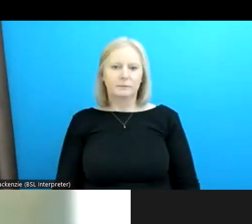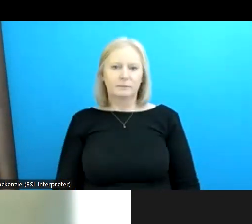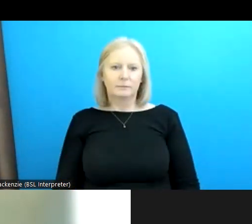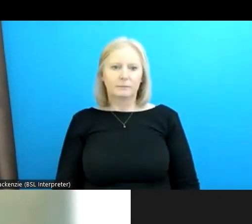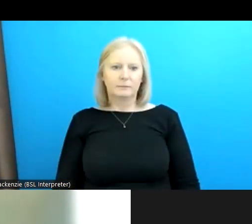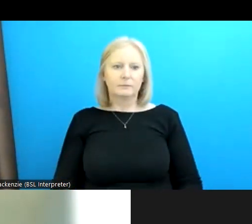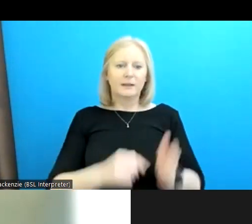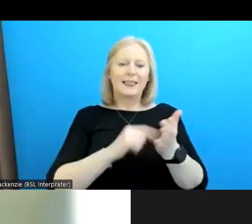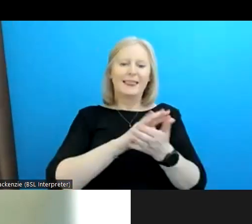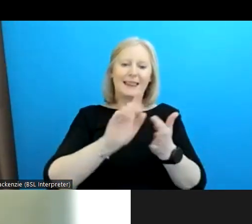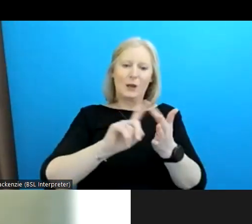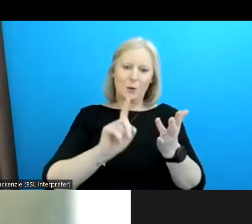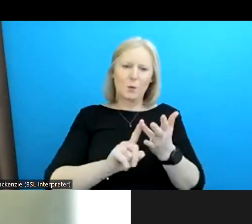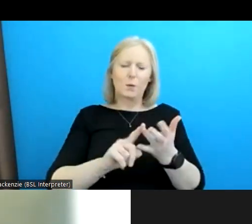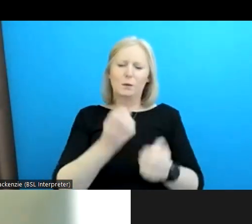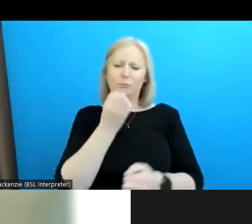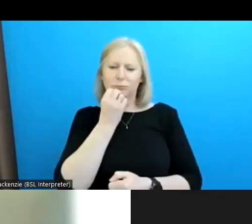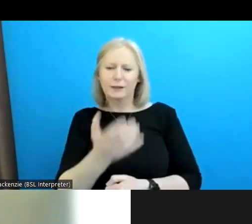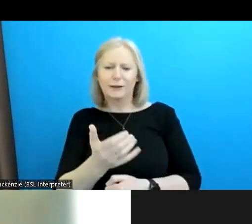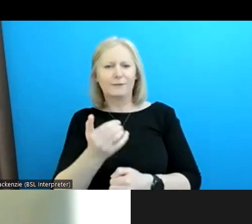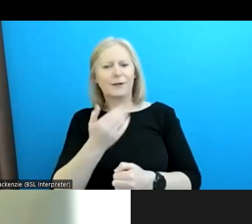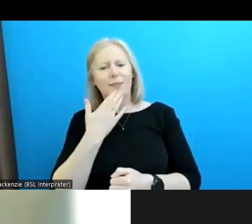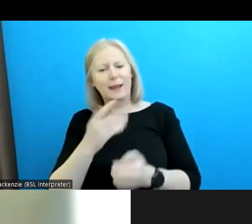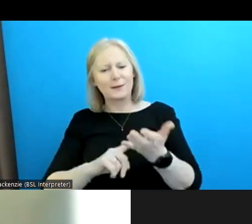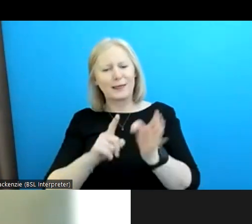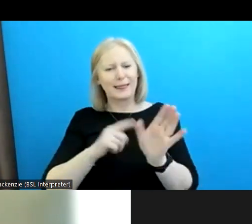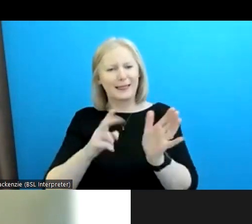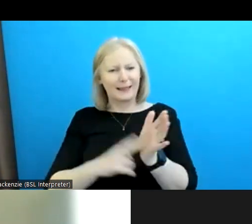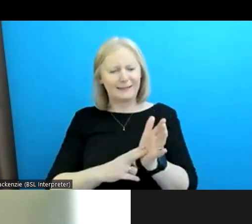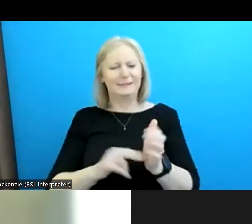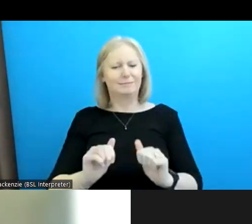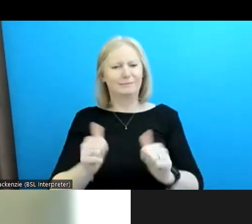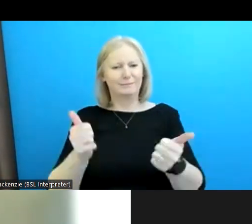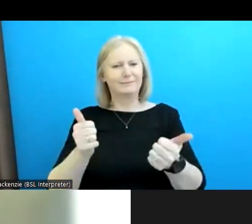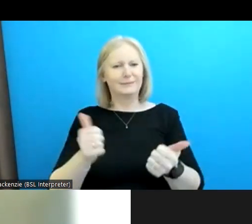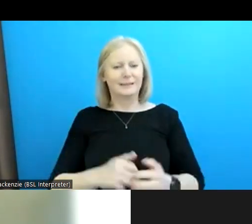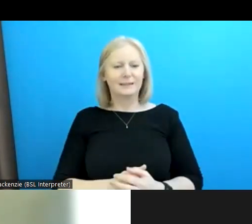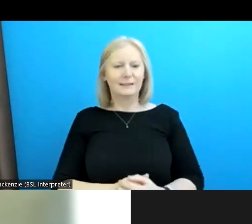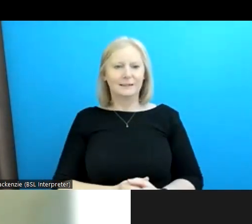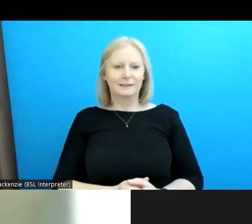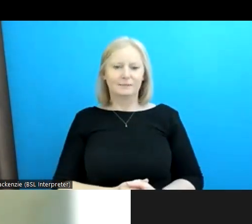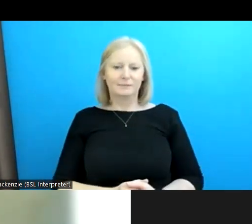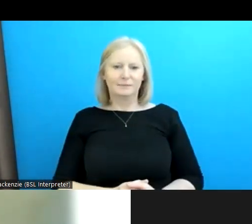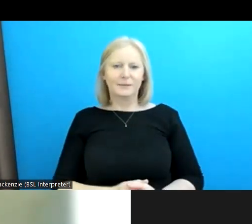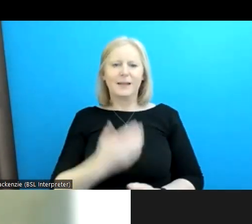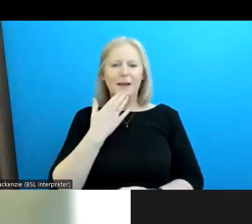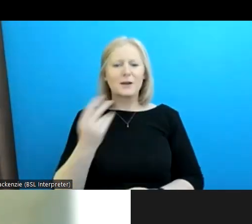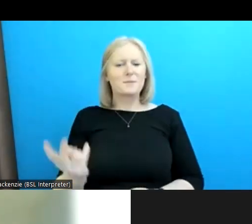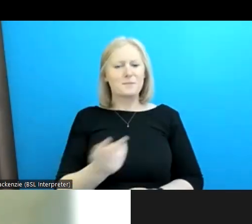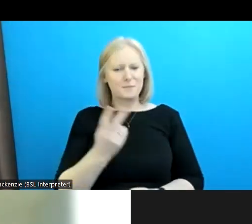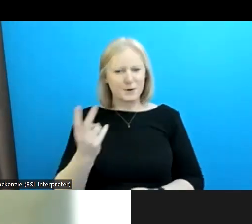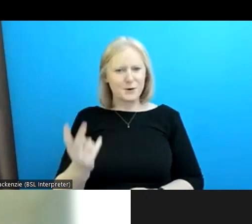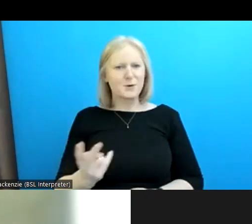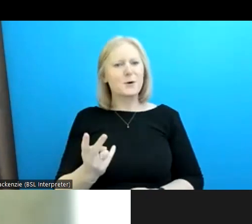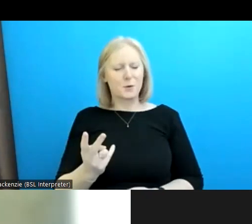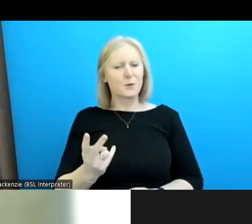Thank you so much, Lynn. That was wonderful. It's fantastic to hear. That was brilliant. Thank you, both of the presenters. It was